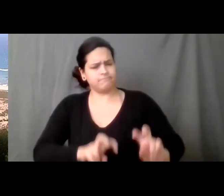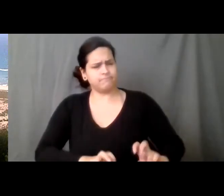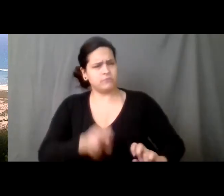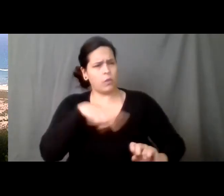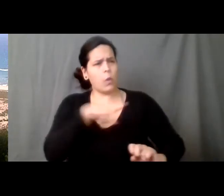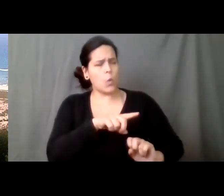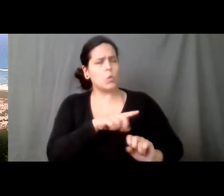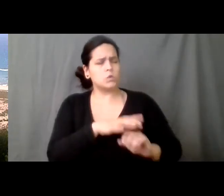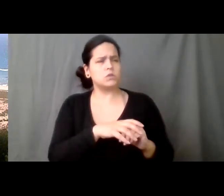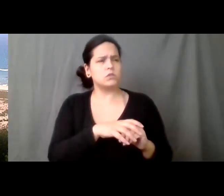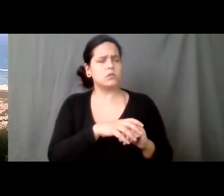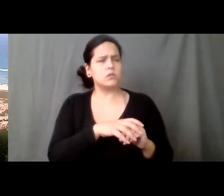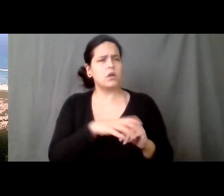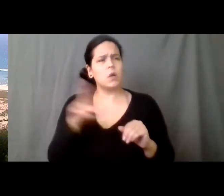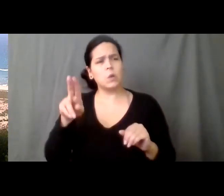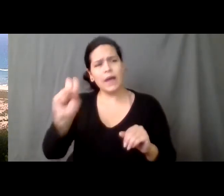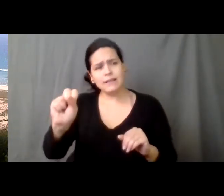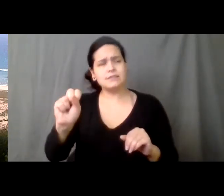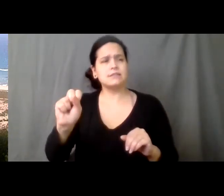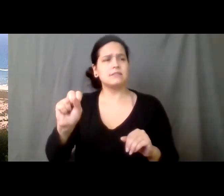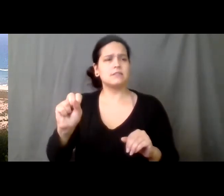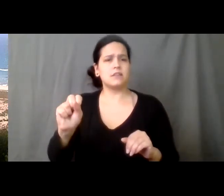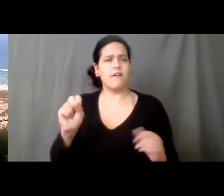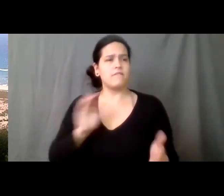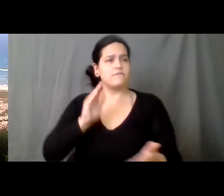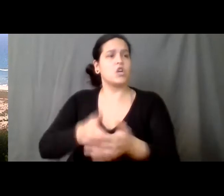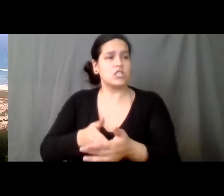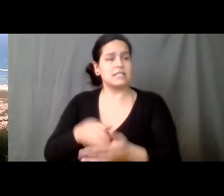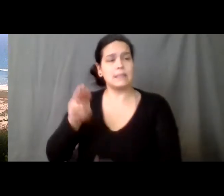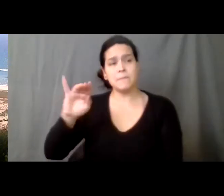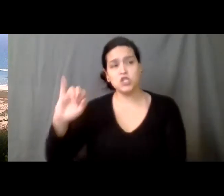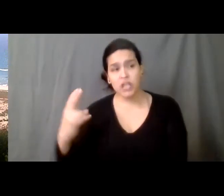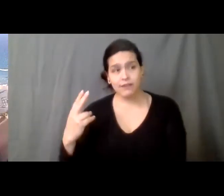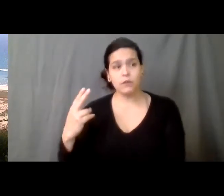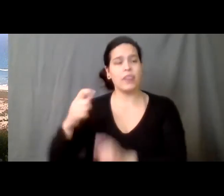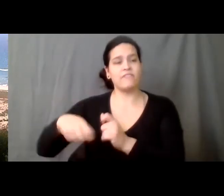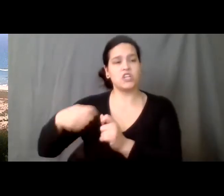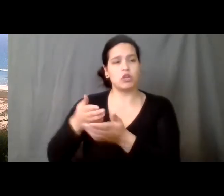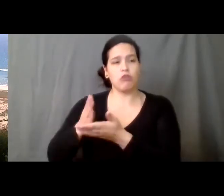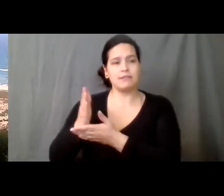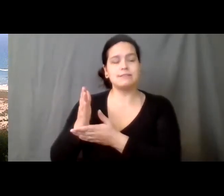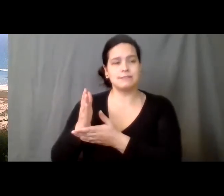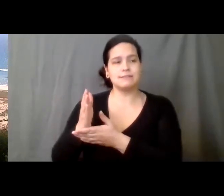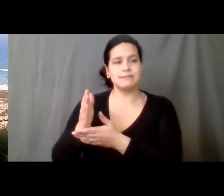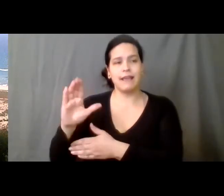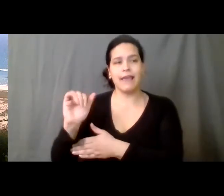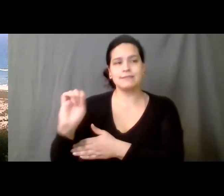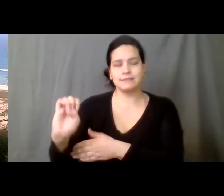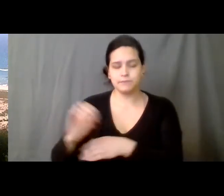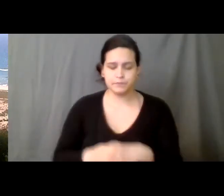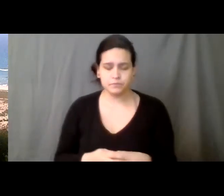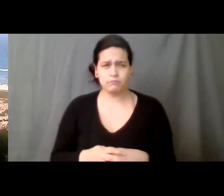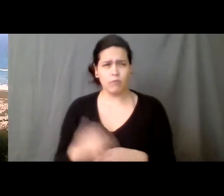you know, in US v. Michigan in a fishing rights case, you know, we have access to 50% of the fish in the lake, for